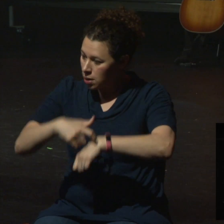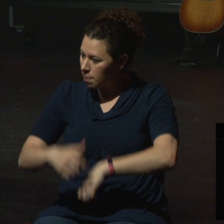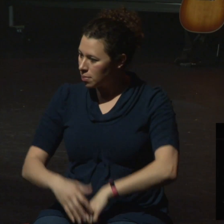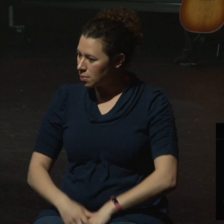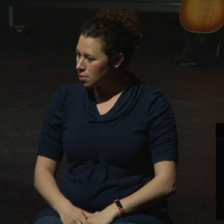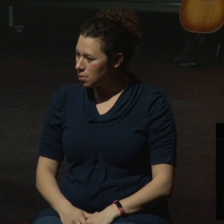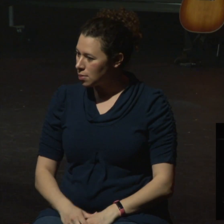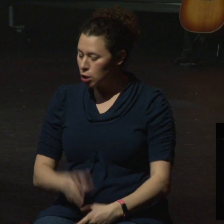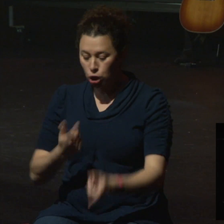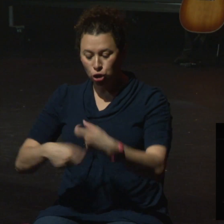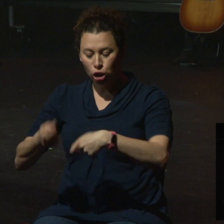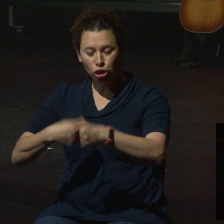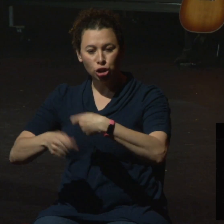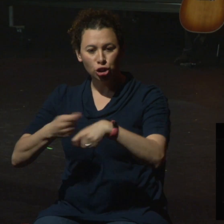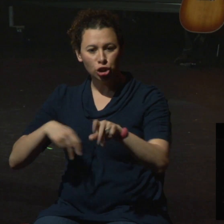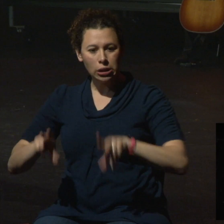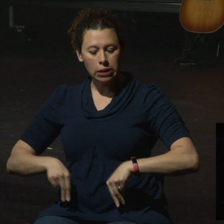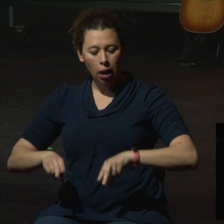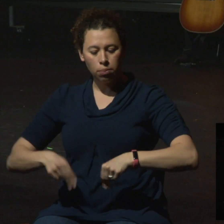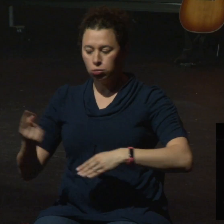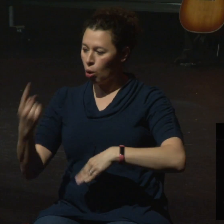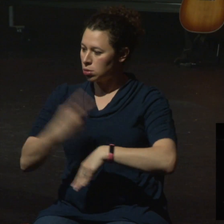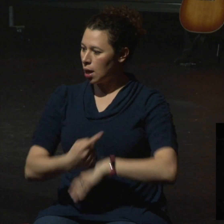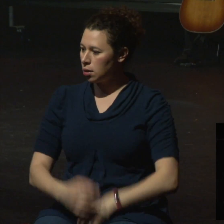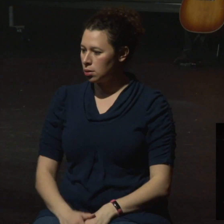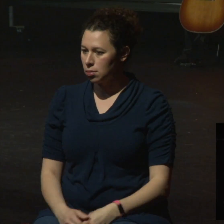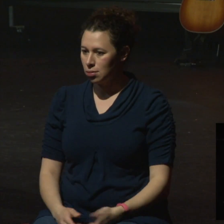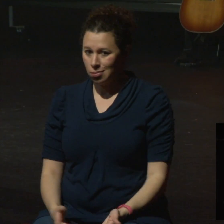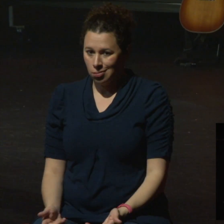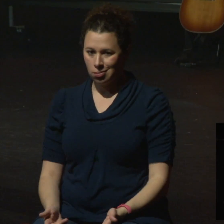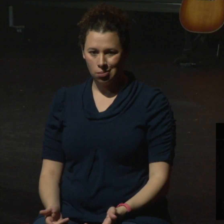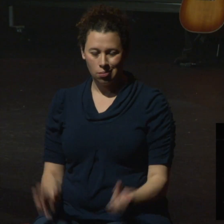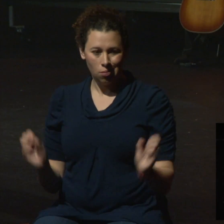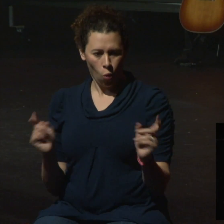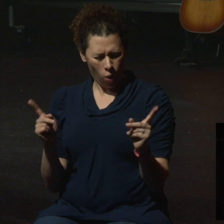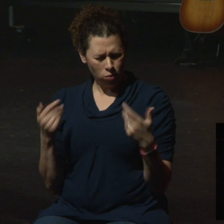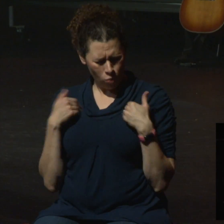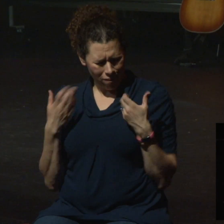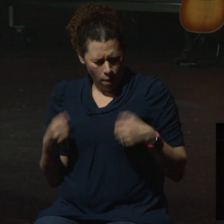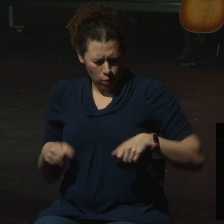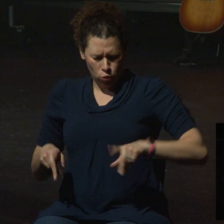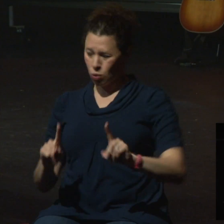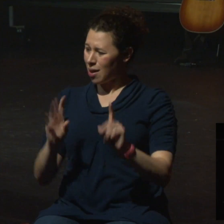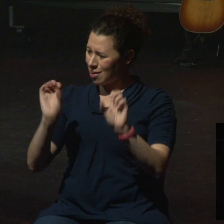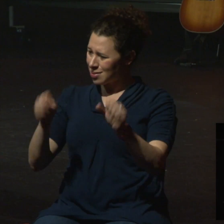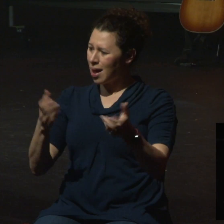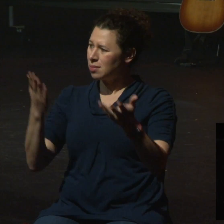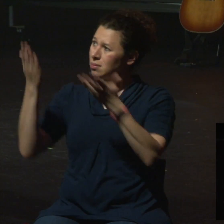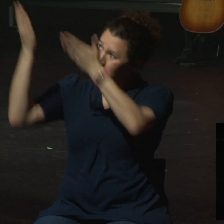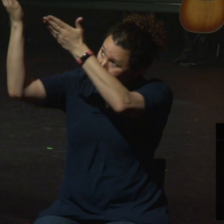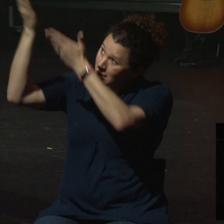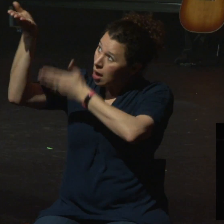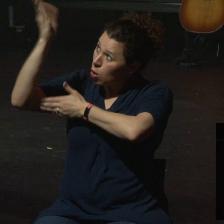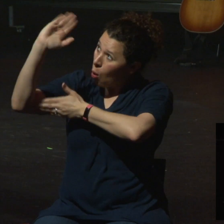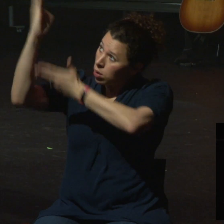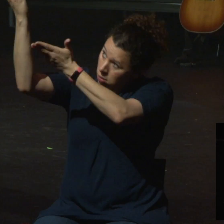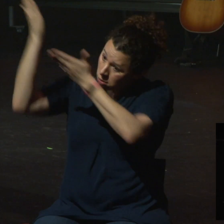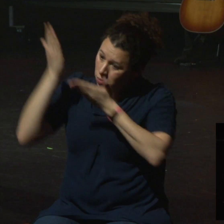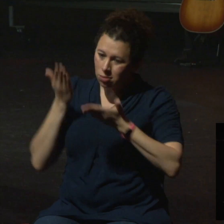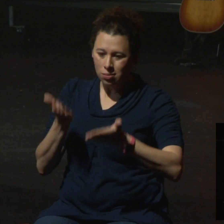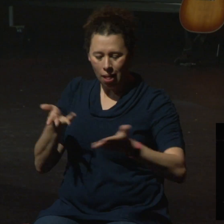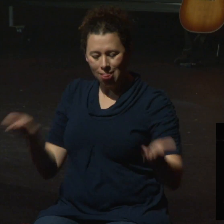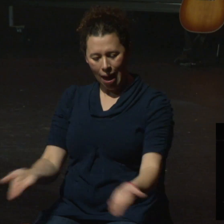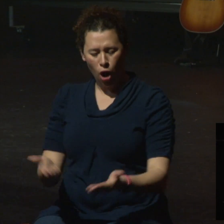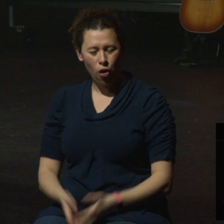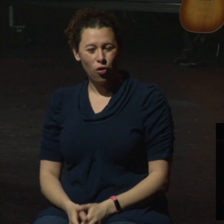Changing diapers all day? Okay. You got an opportunity to bring the presence of the Lord in.